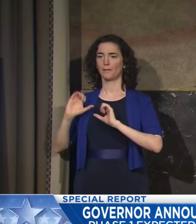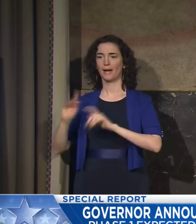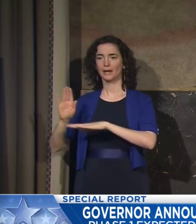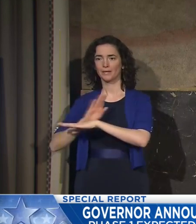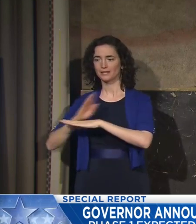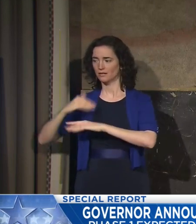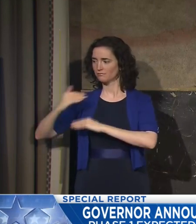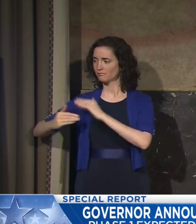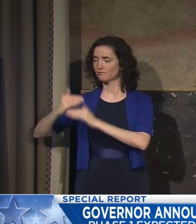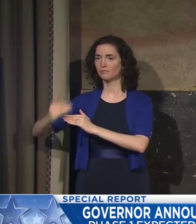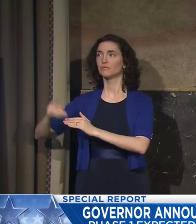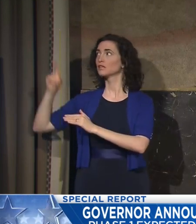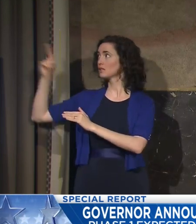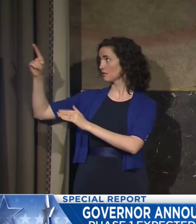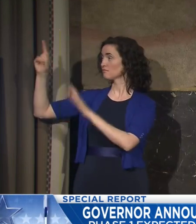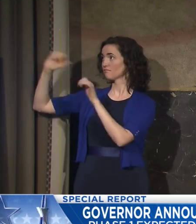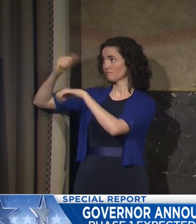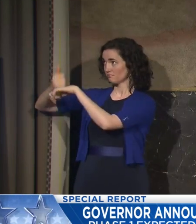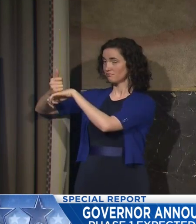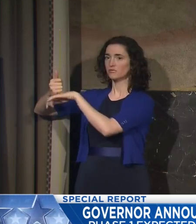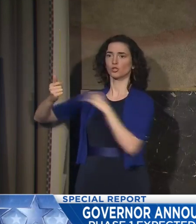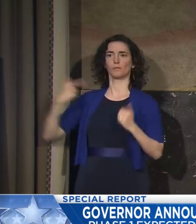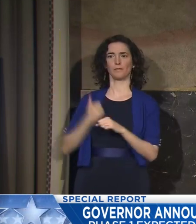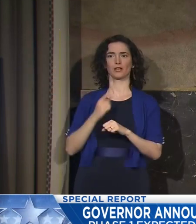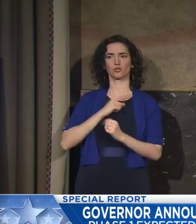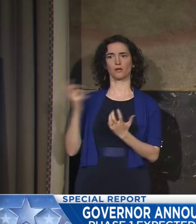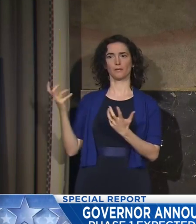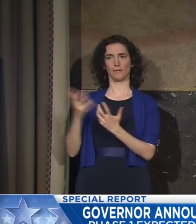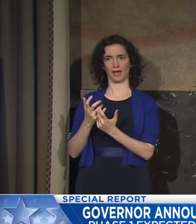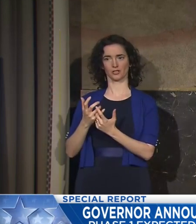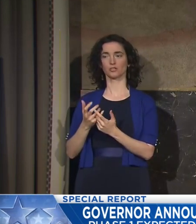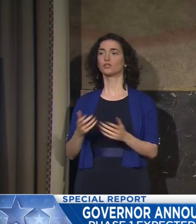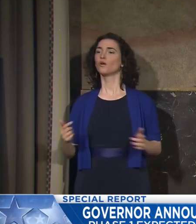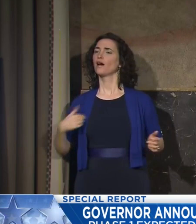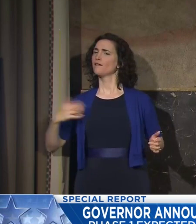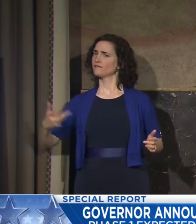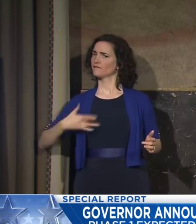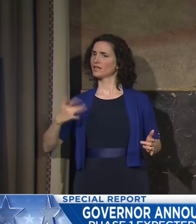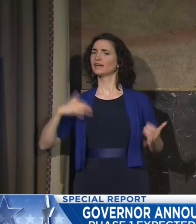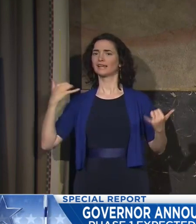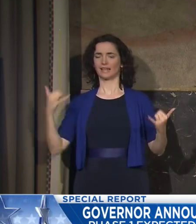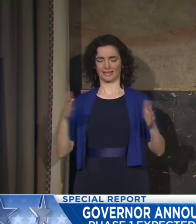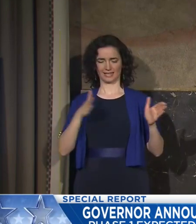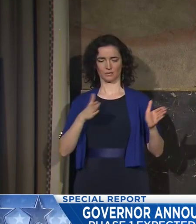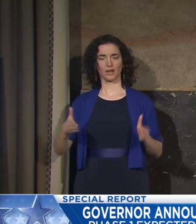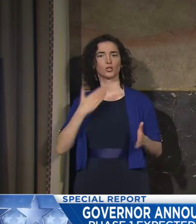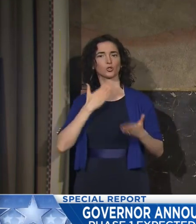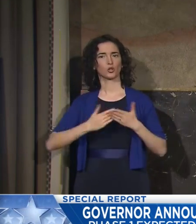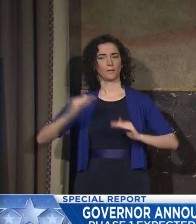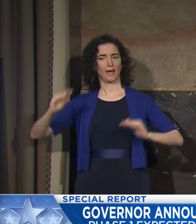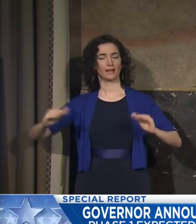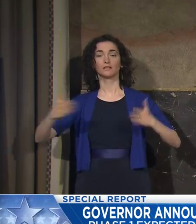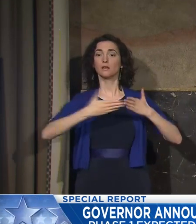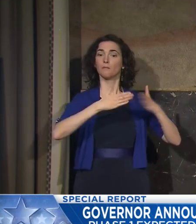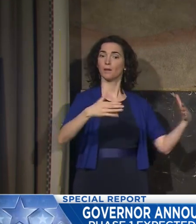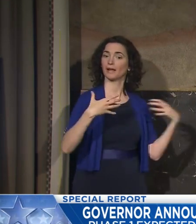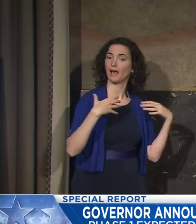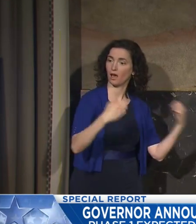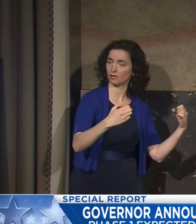right balance with this plan. And that balance obviously is between public health on the one hand in this public health